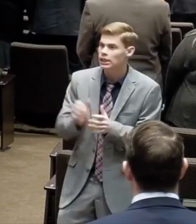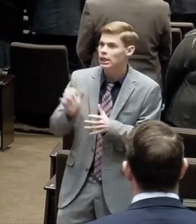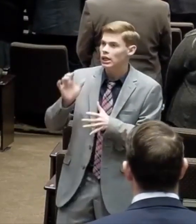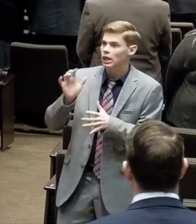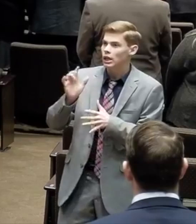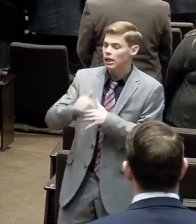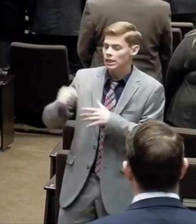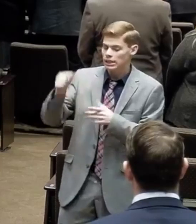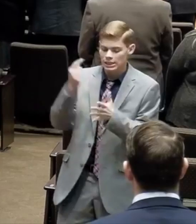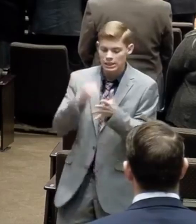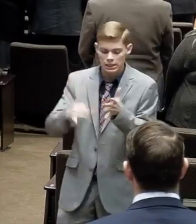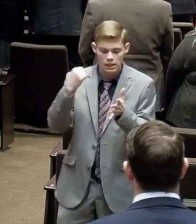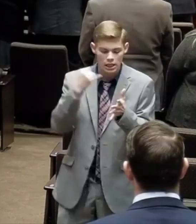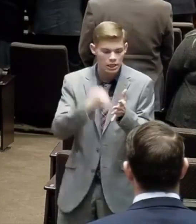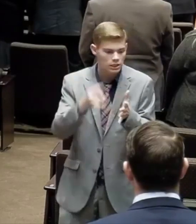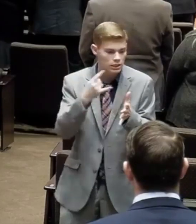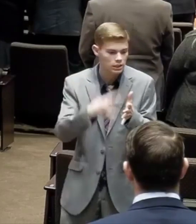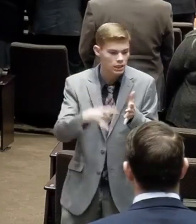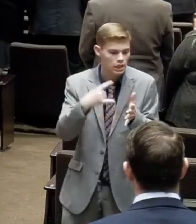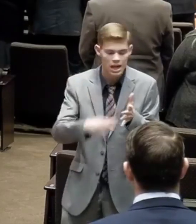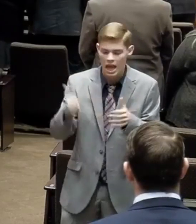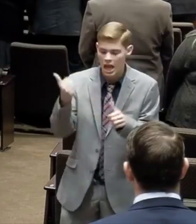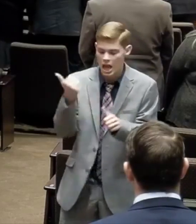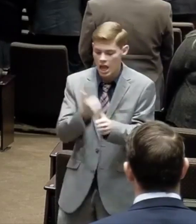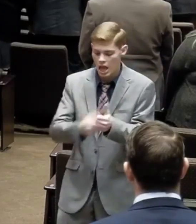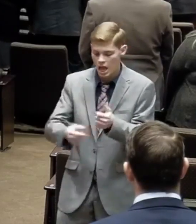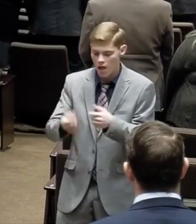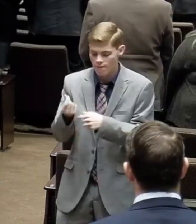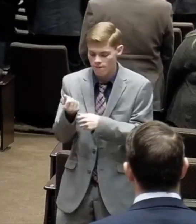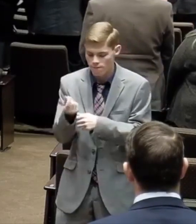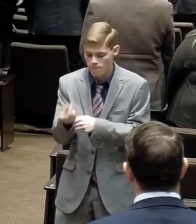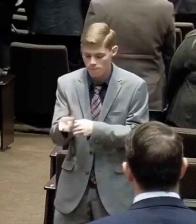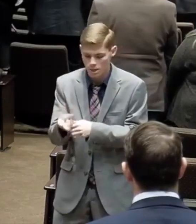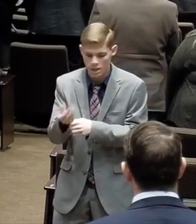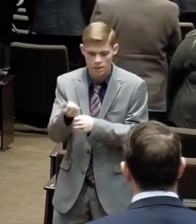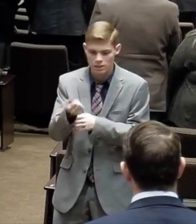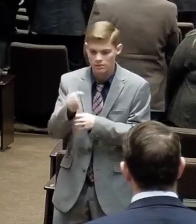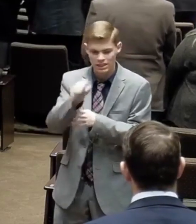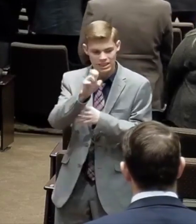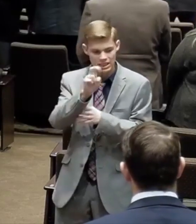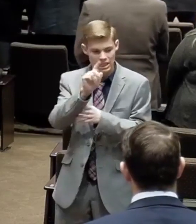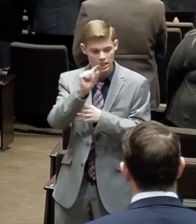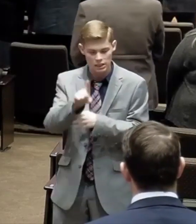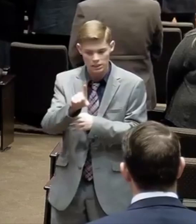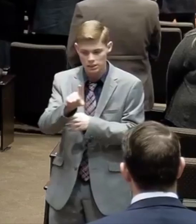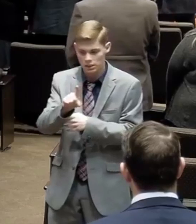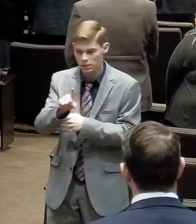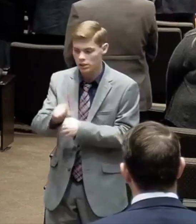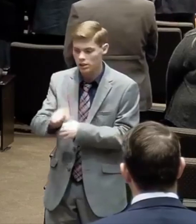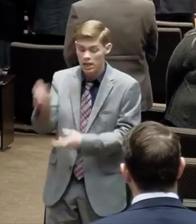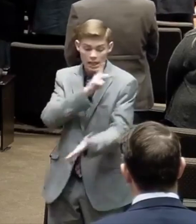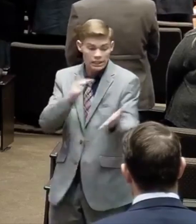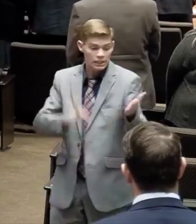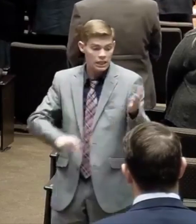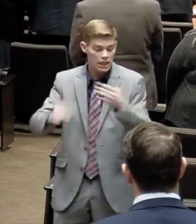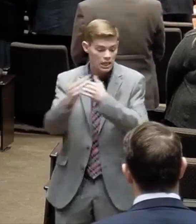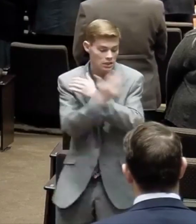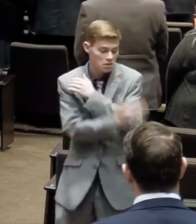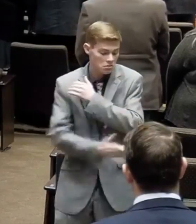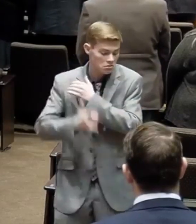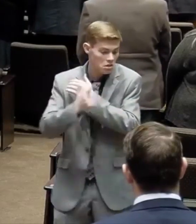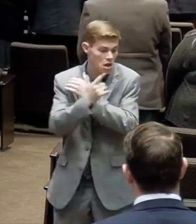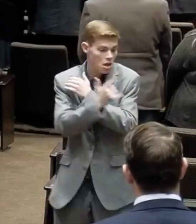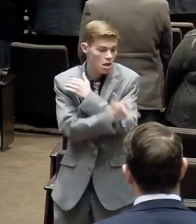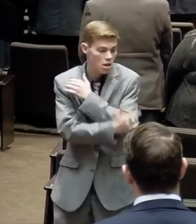numbered every grain of sand? Kings and nations tremble